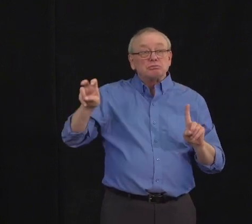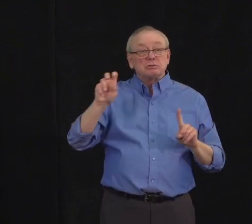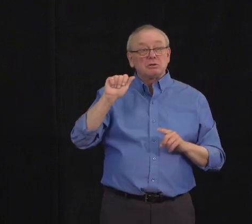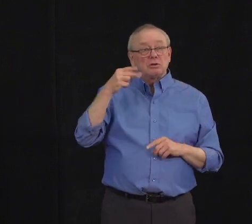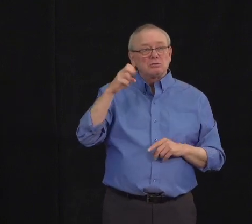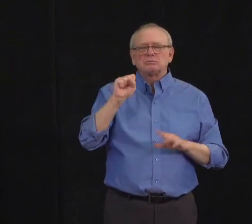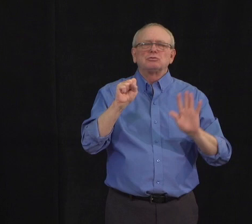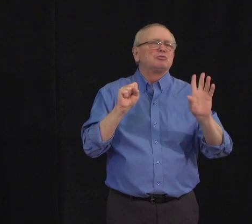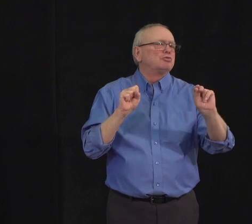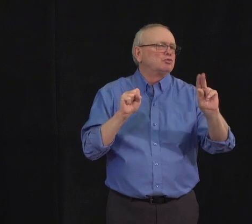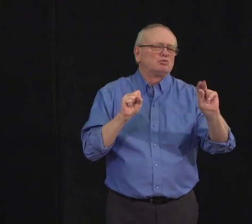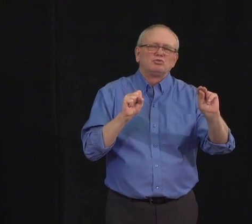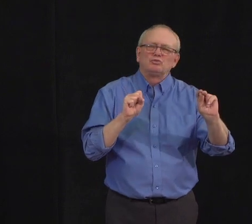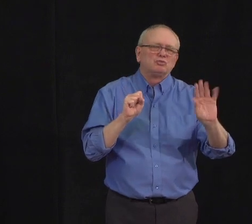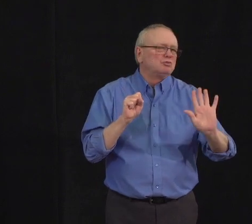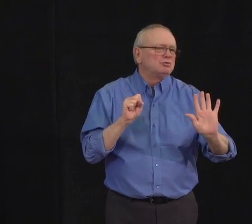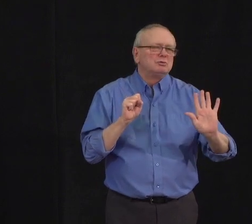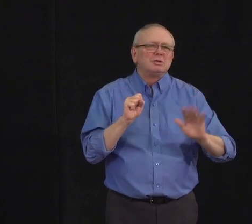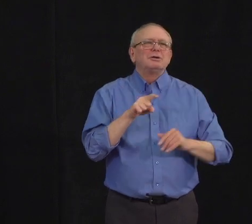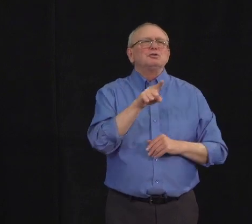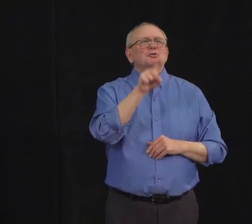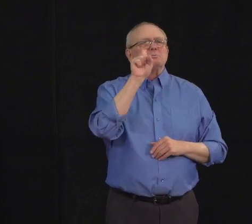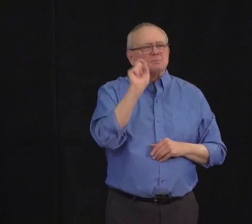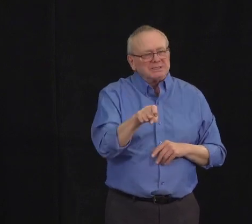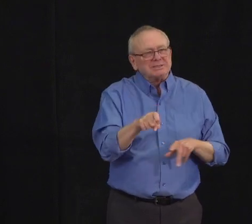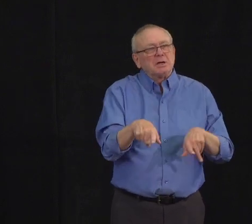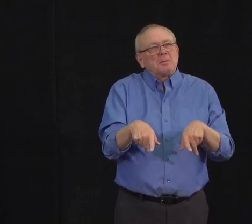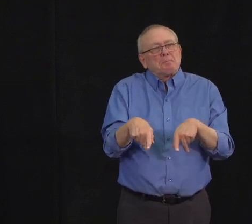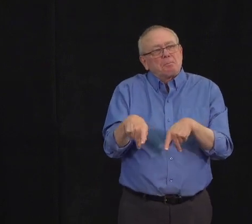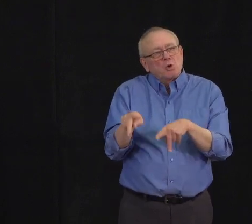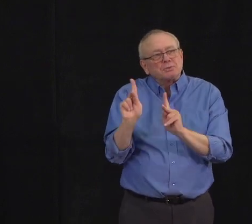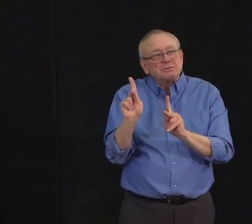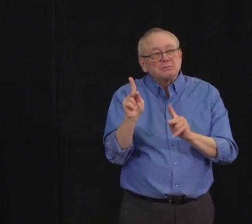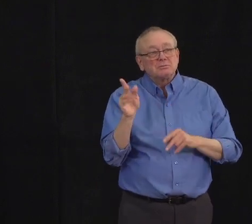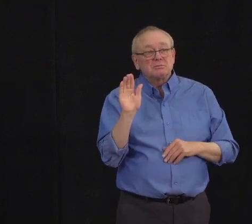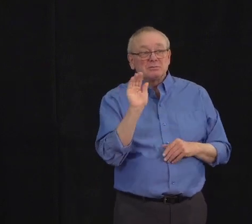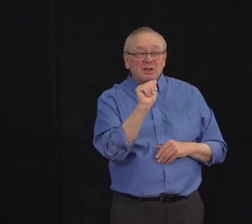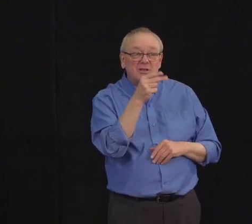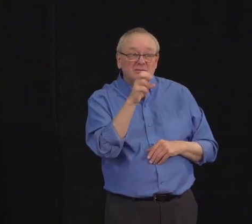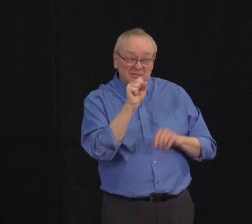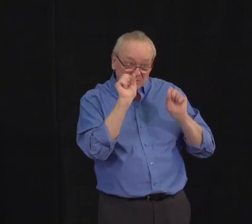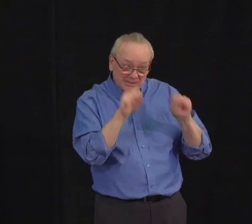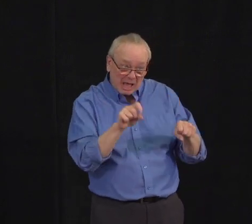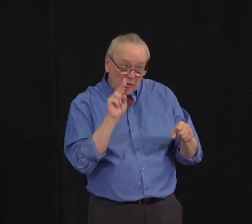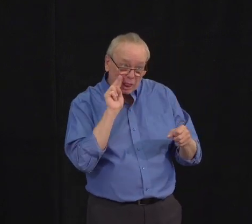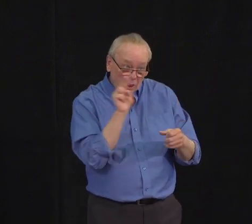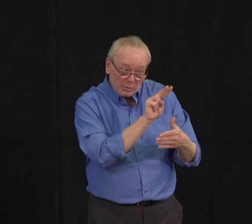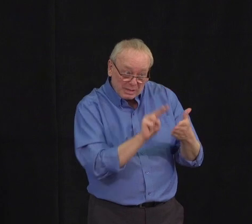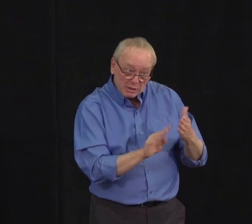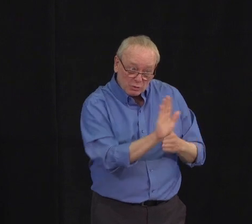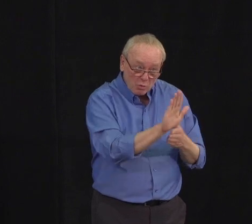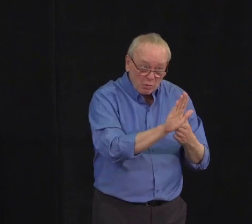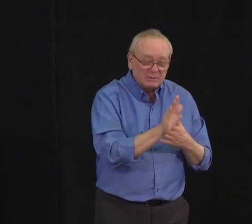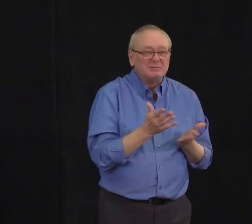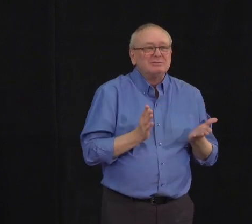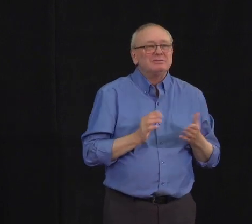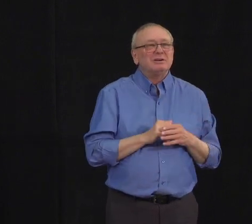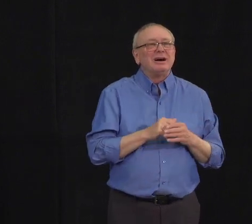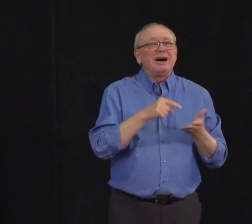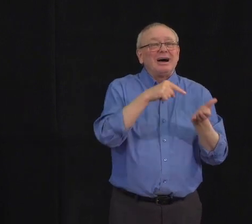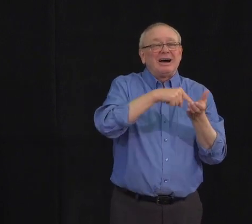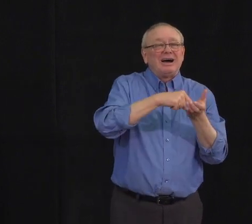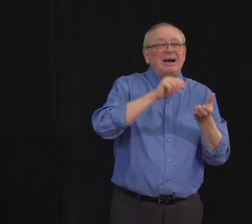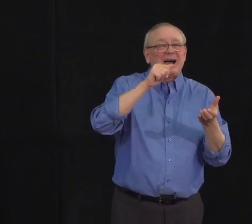and does not track the user's location or contacts. The only information exchanged between users'